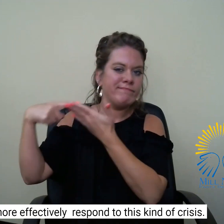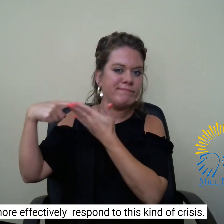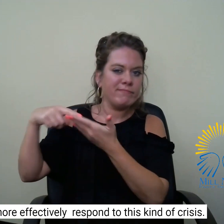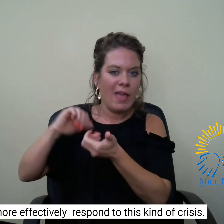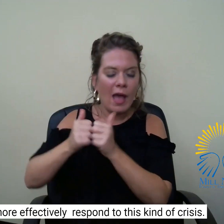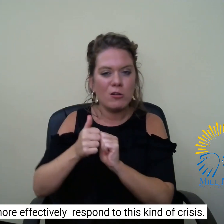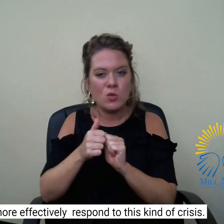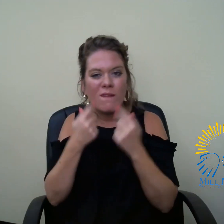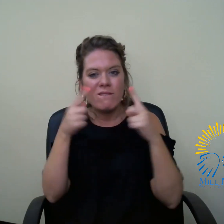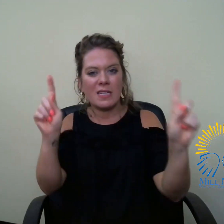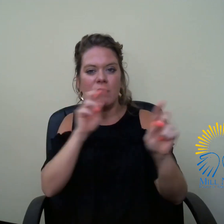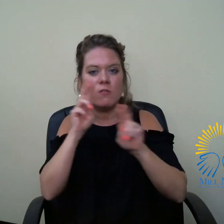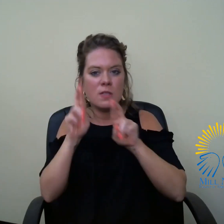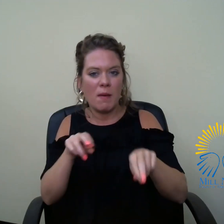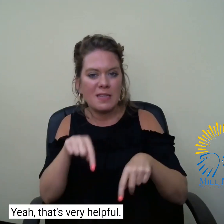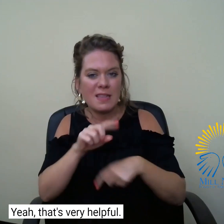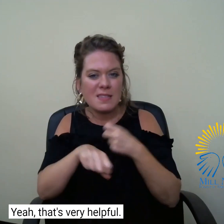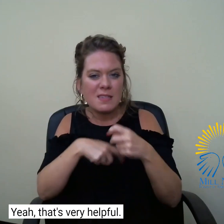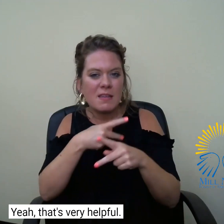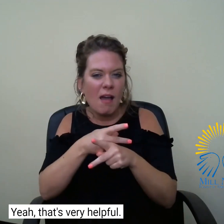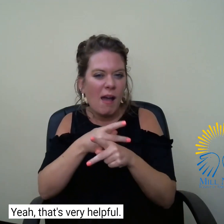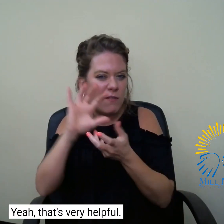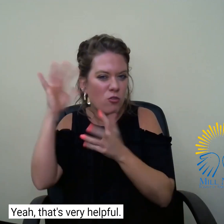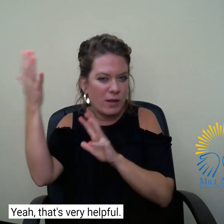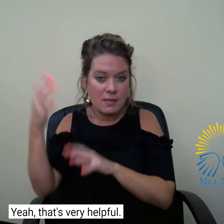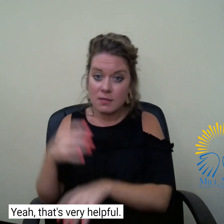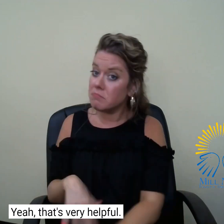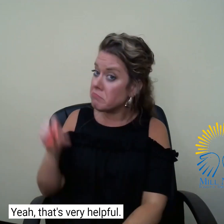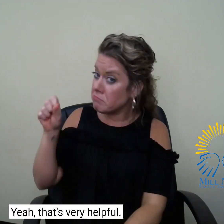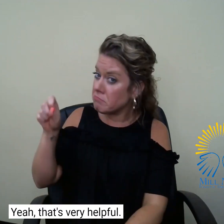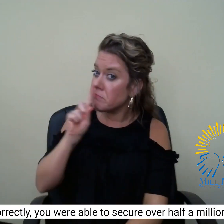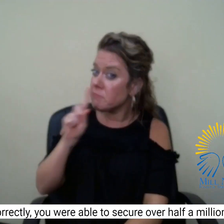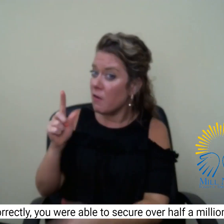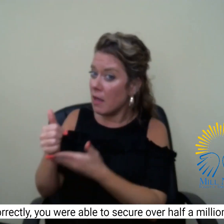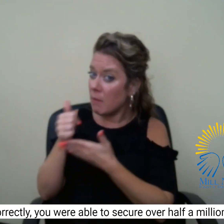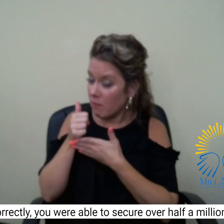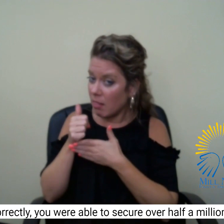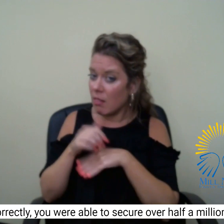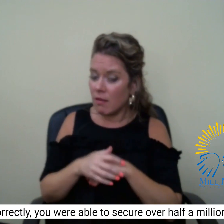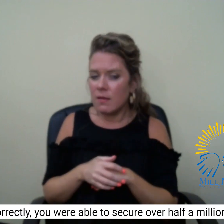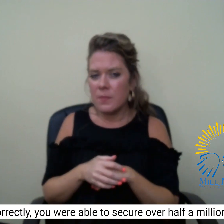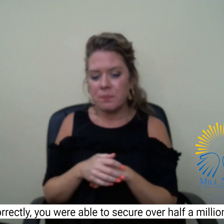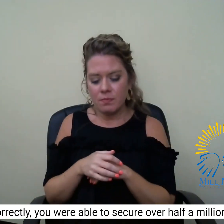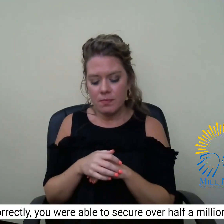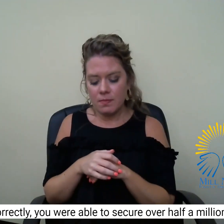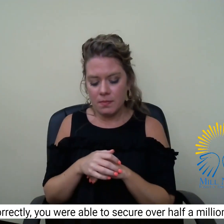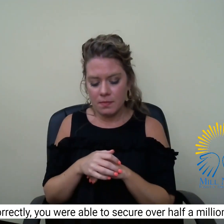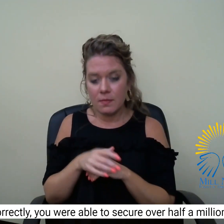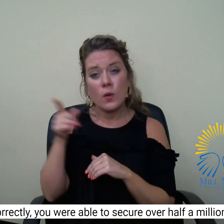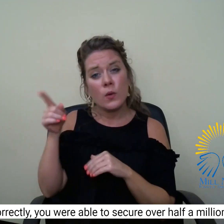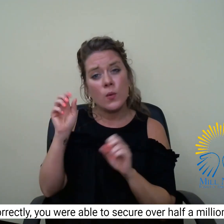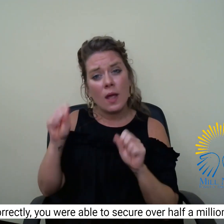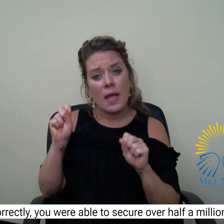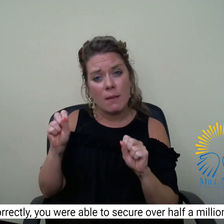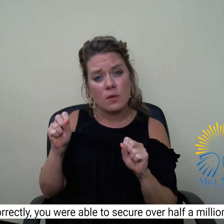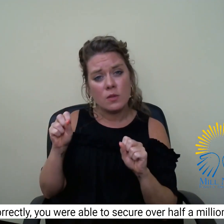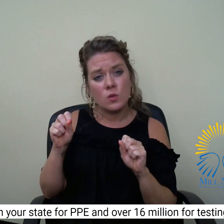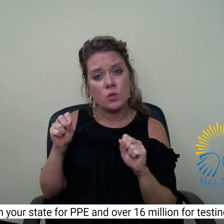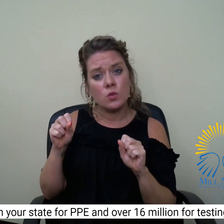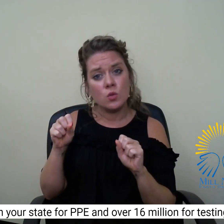crisis. Yeah, that's very helpful. And if I remember correctly, you were able to secure over $500,000 for fire departments